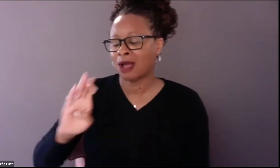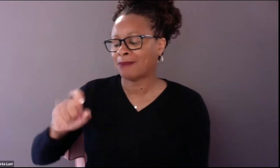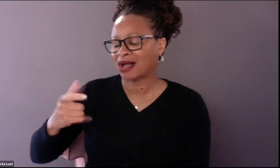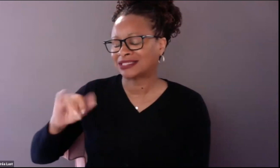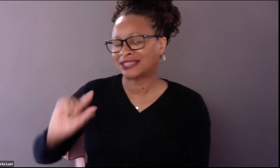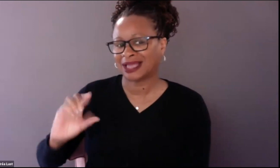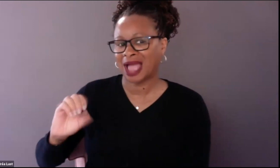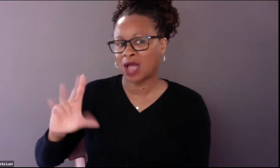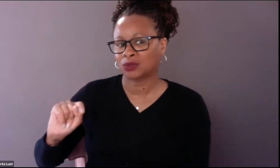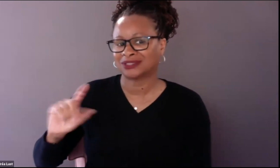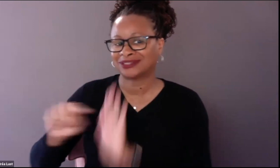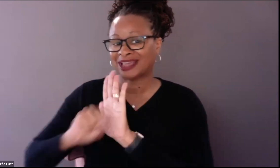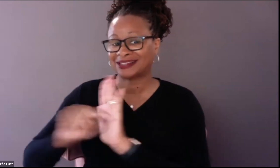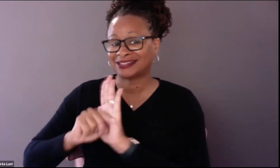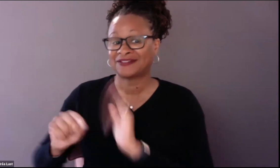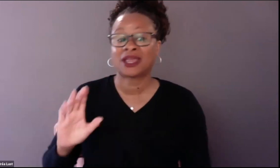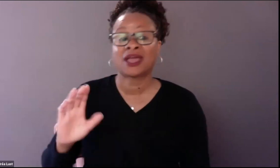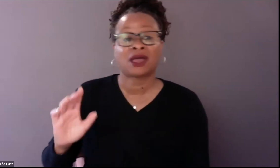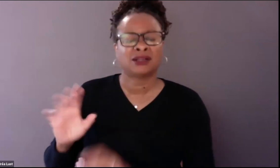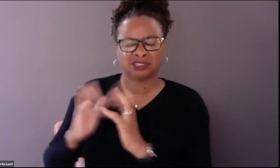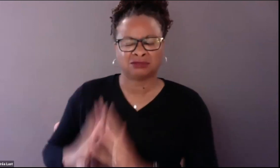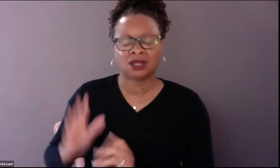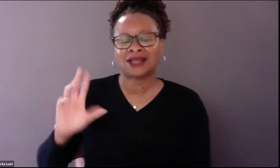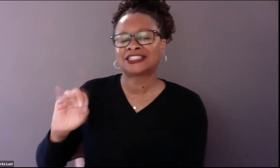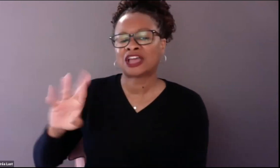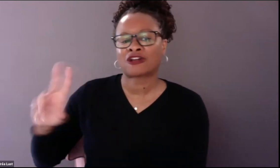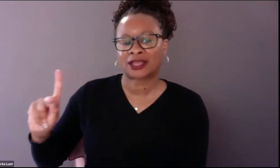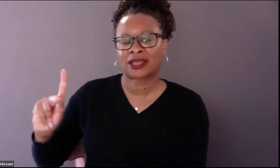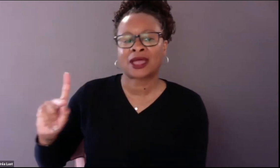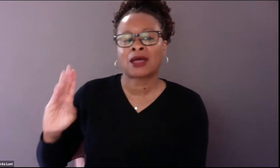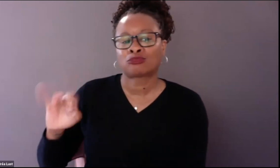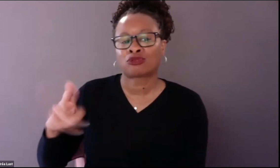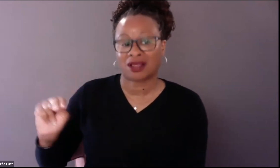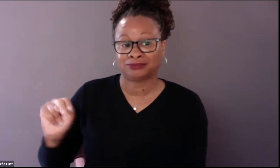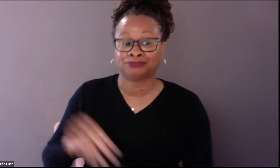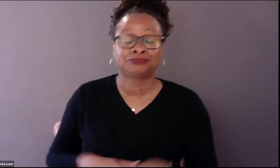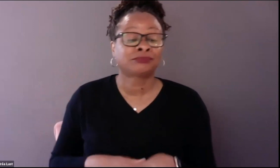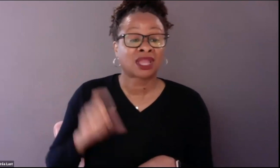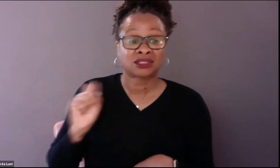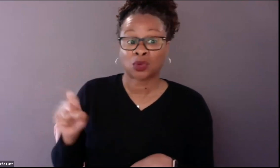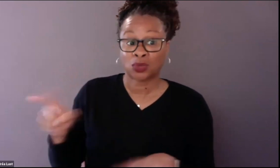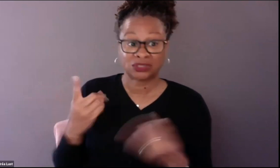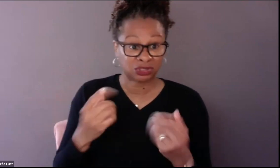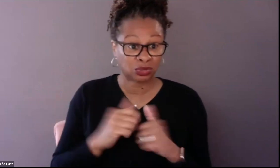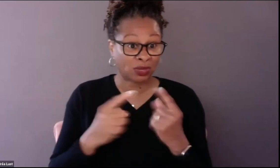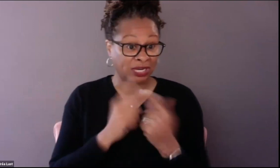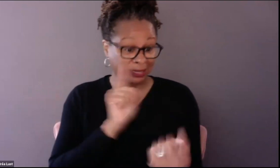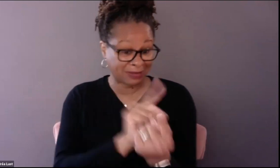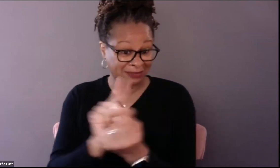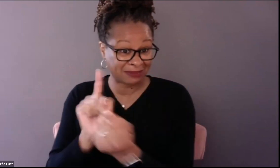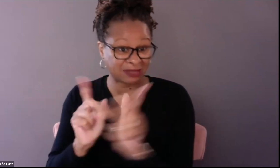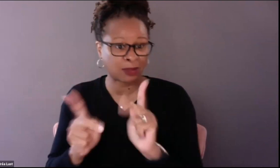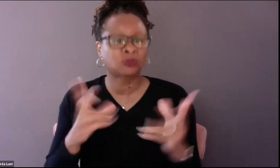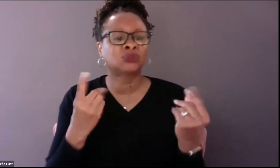would always do when he's greeting people during the ritual is he would put a right fist in the air to greet people. And this Friday night ride series,